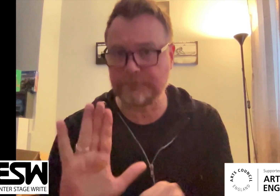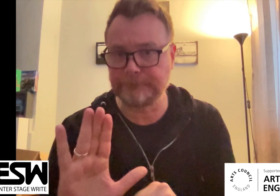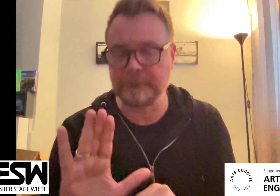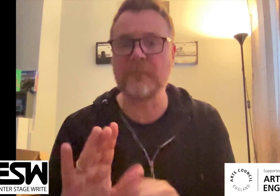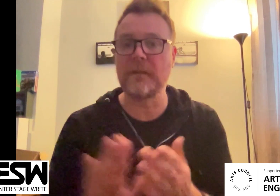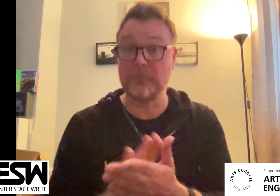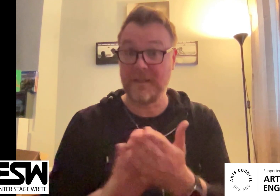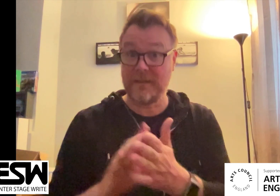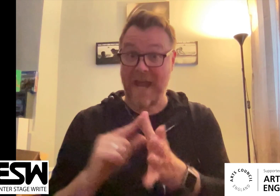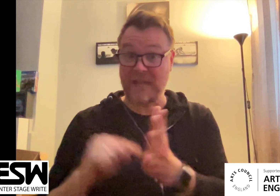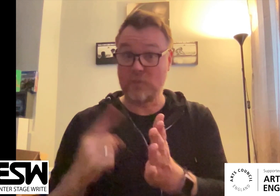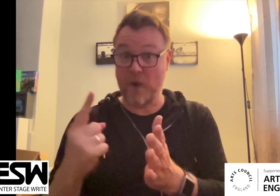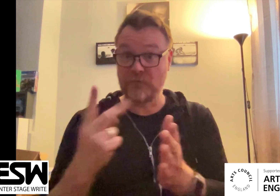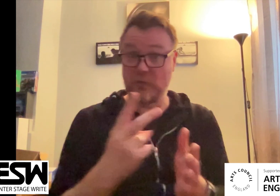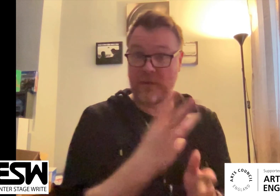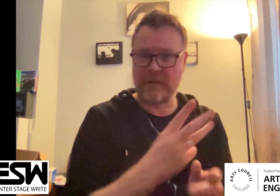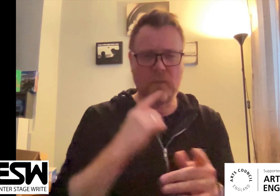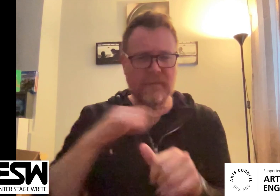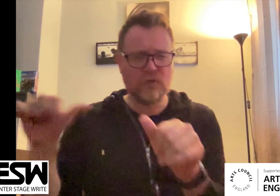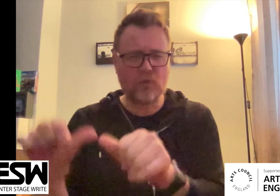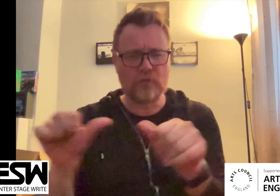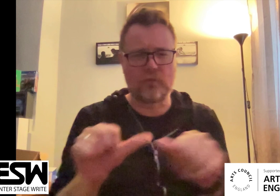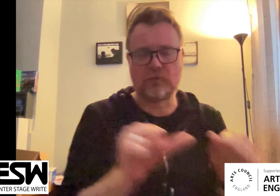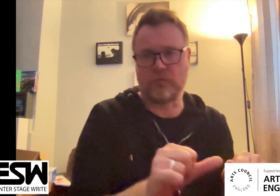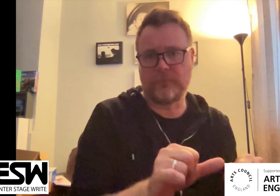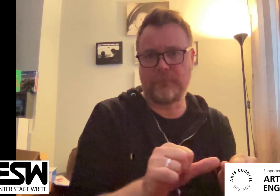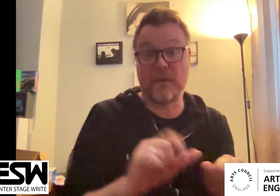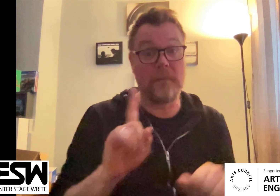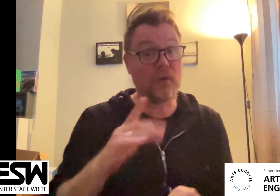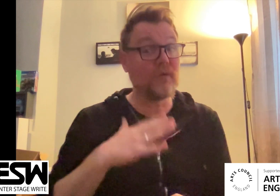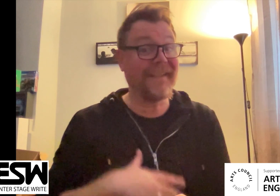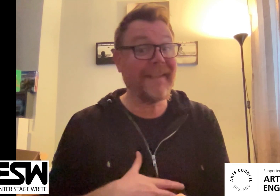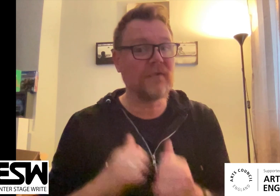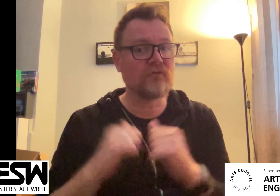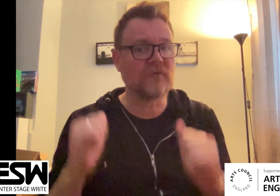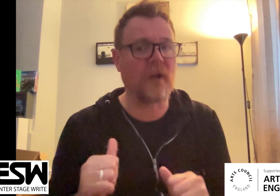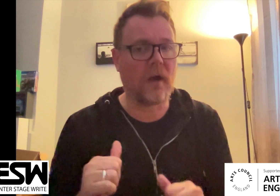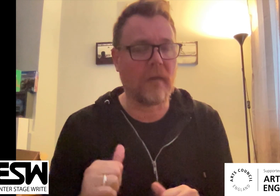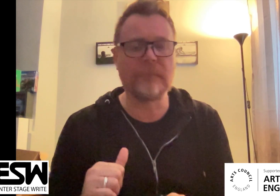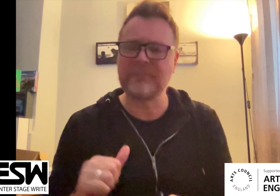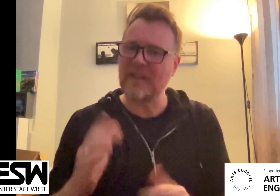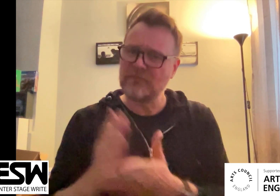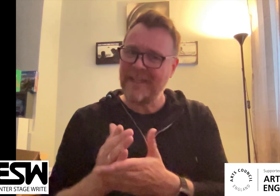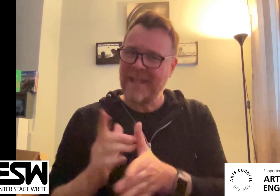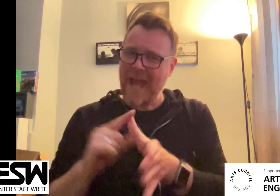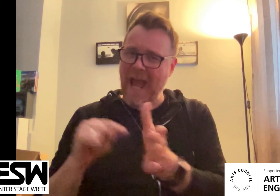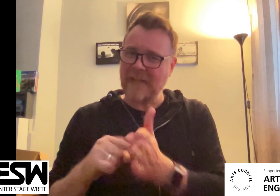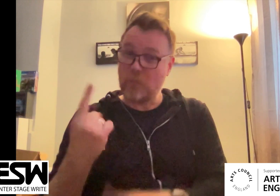is short, which means that Act 1, 2 and 3 will be short as well. But what you need is structure.